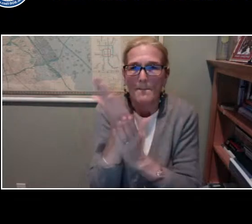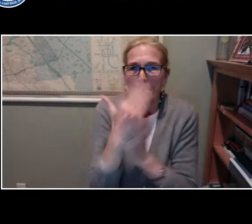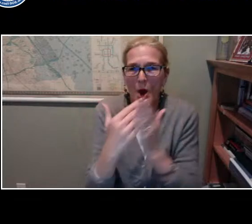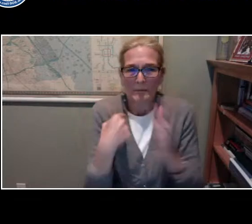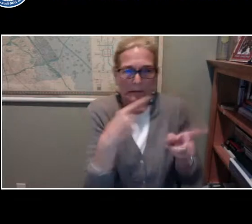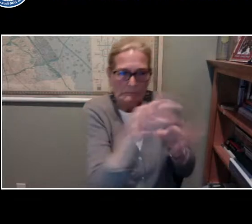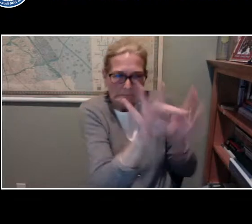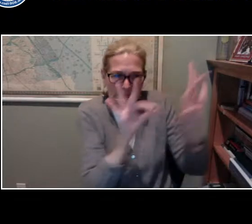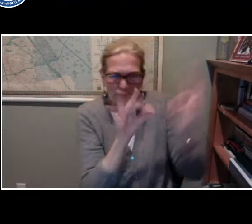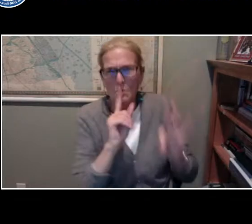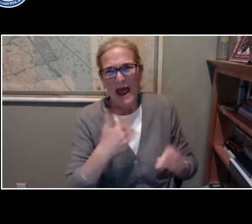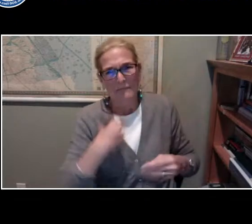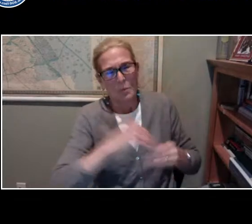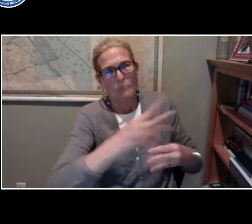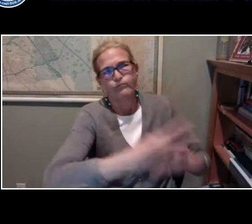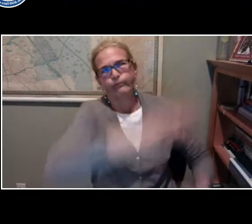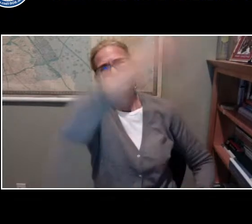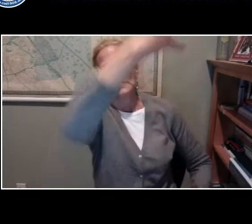modalities.